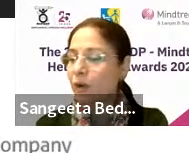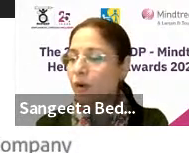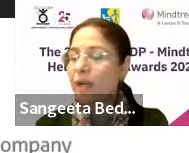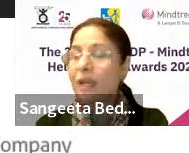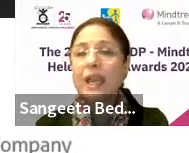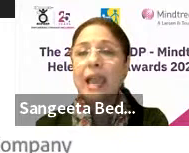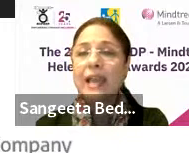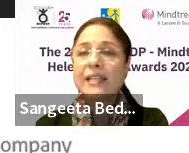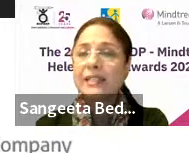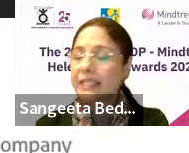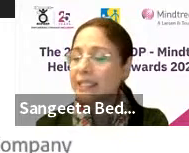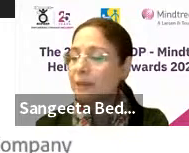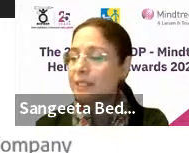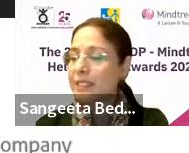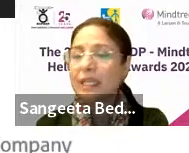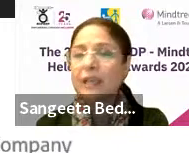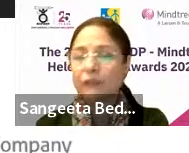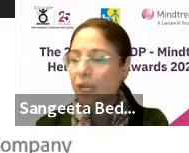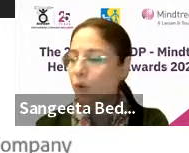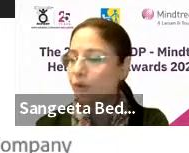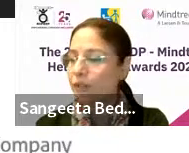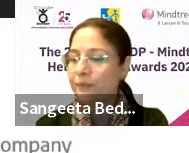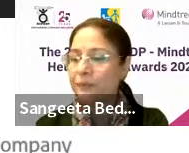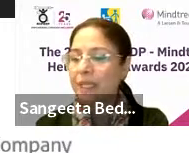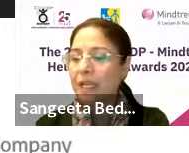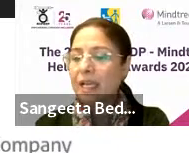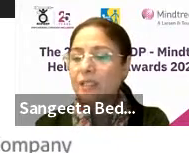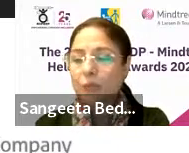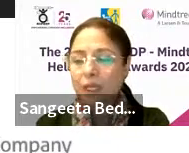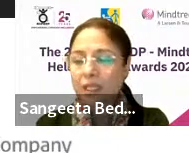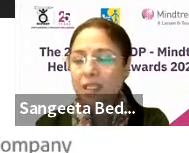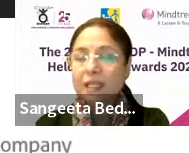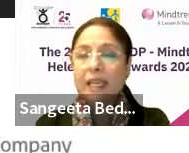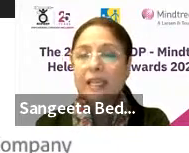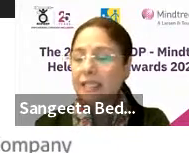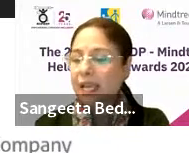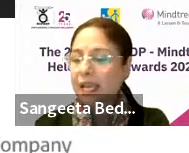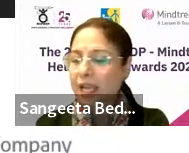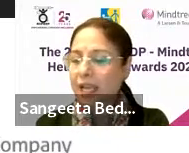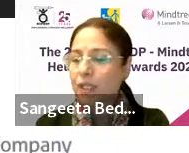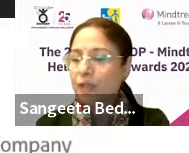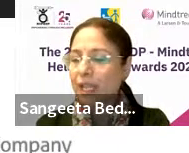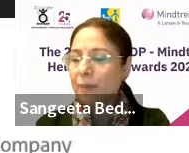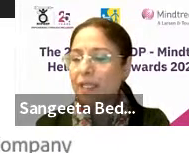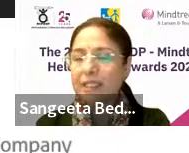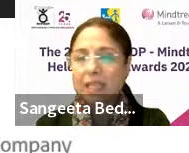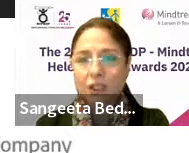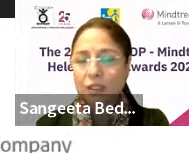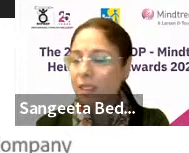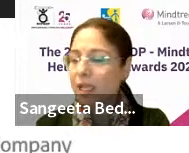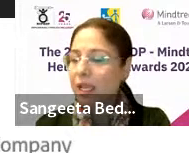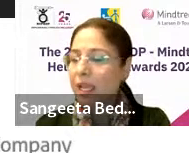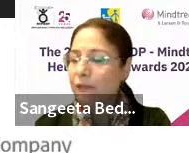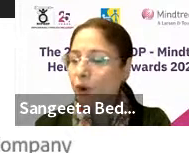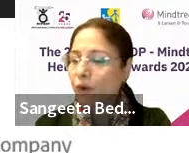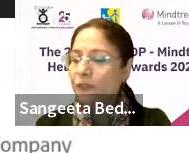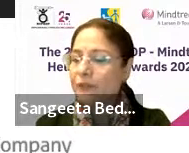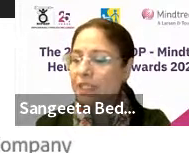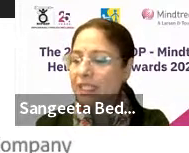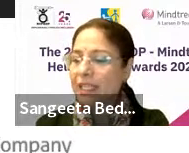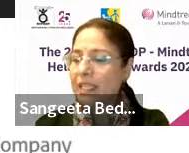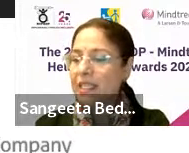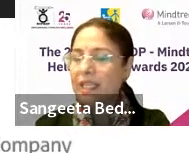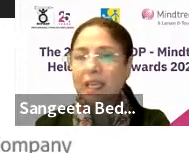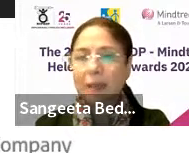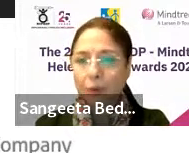NIMHANS Bangalore and CMC Vellore. His work in psychiatric rehabilitation